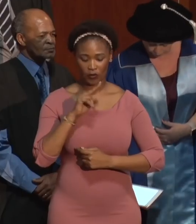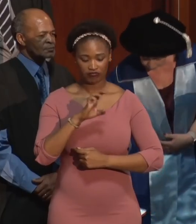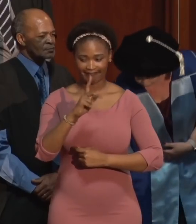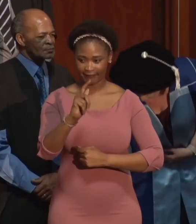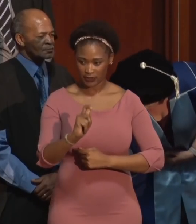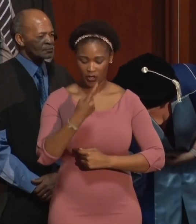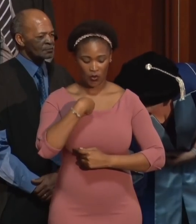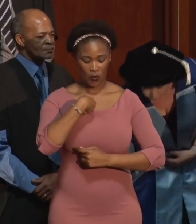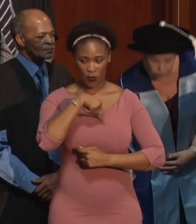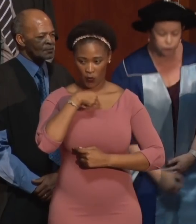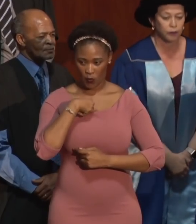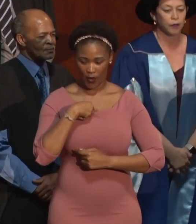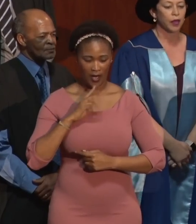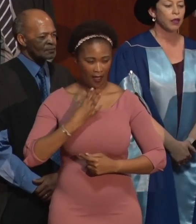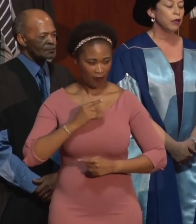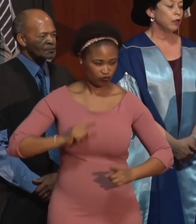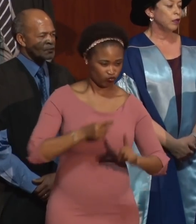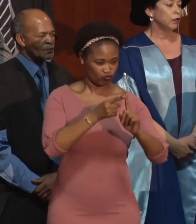Cape Town, reaffirm our mission